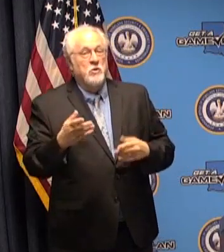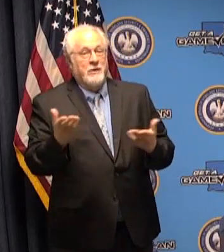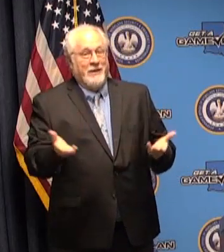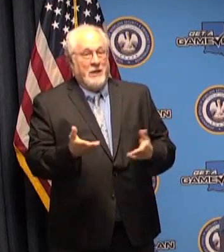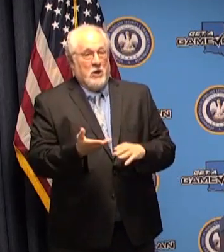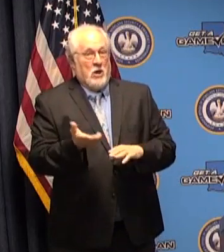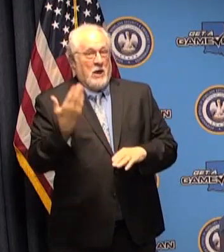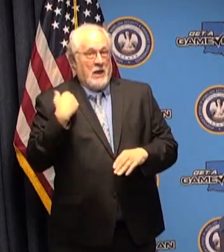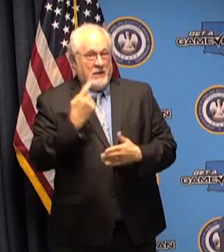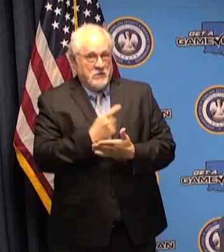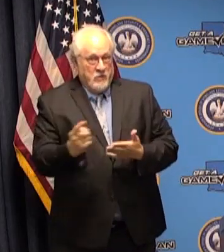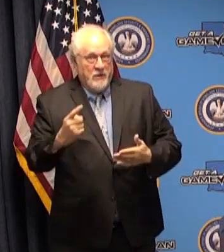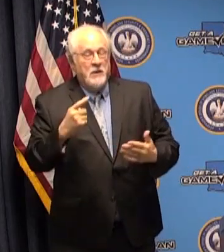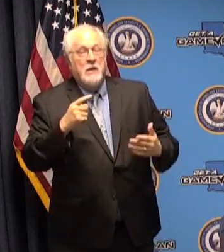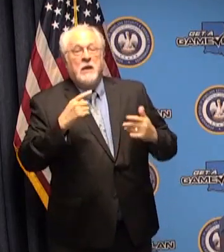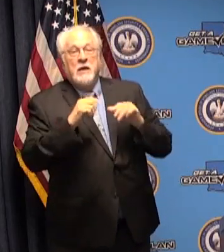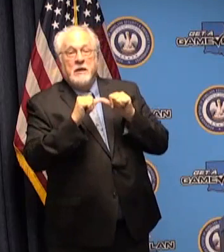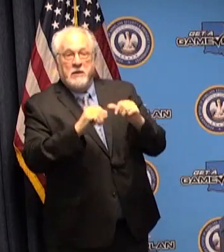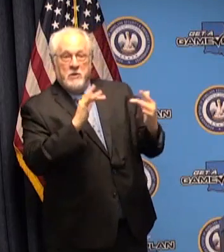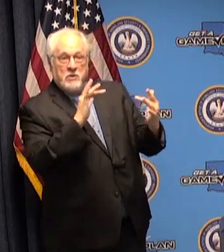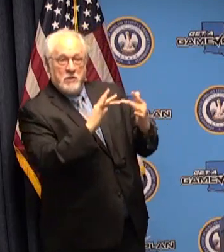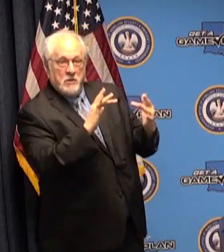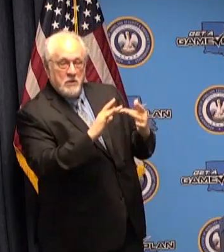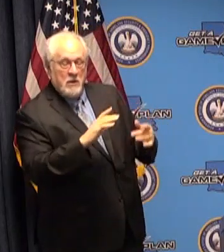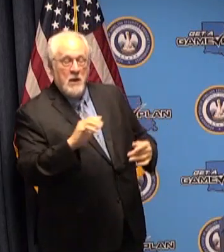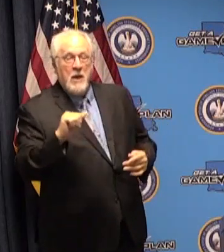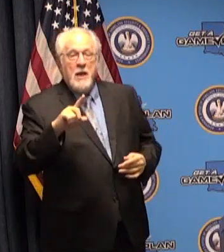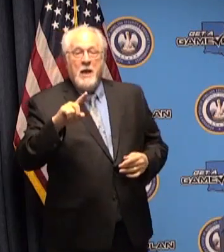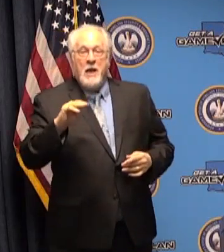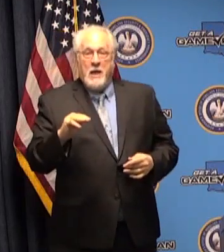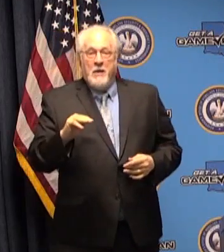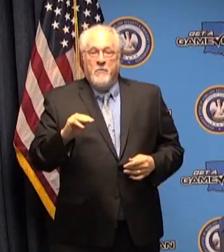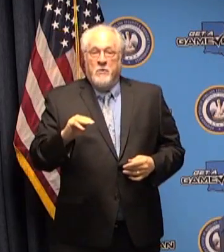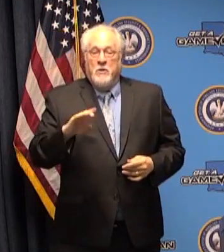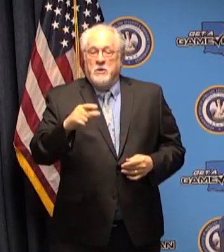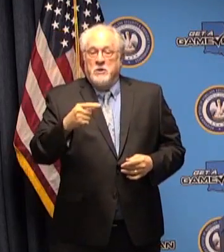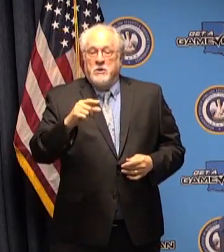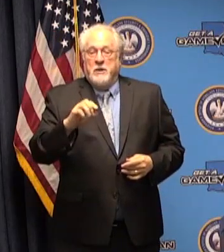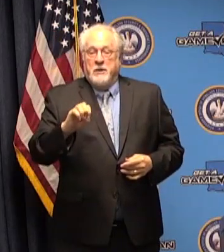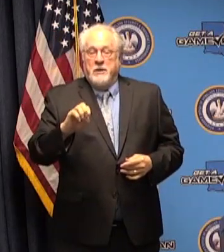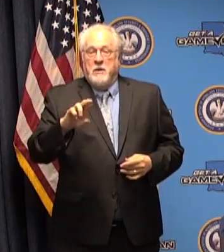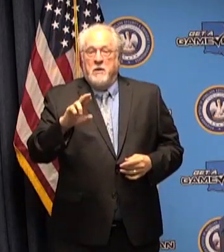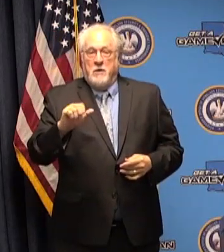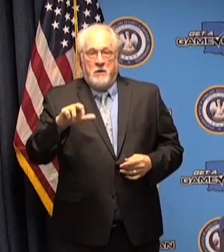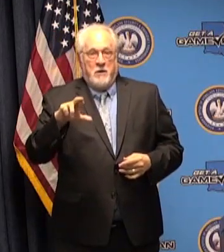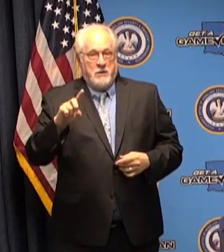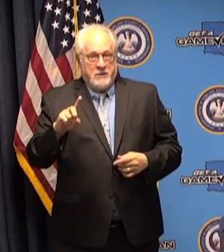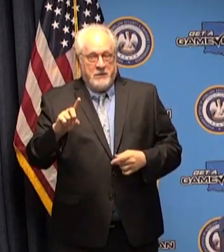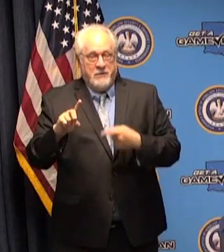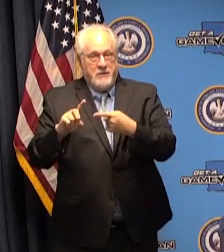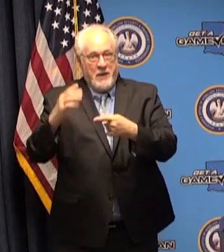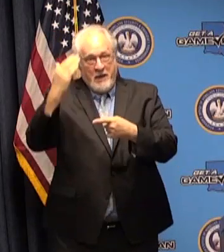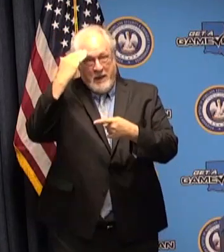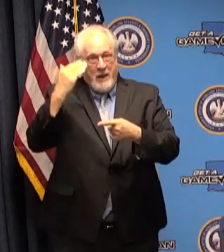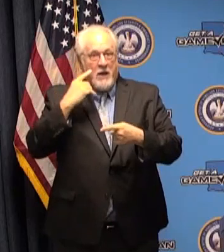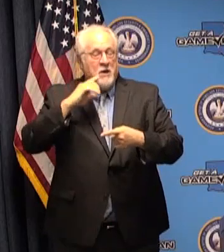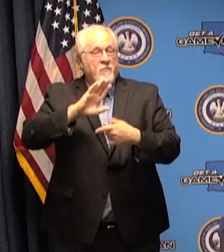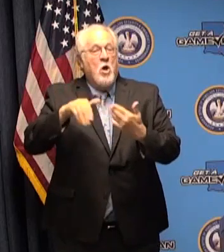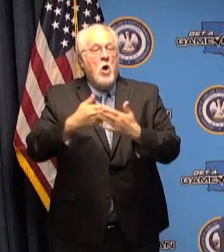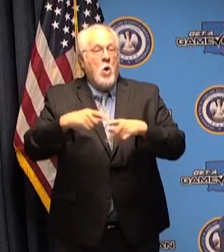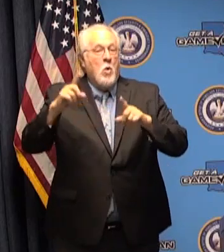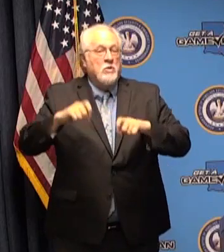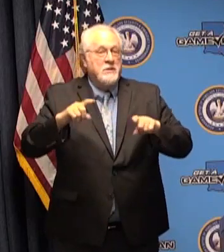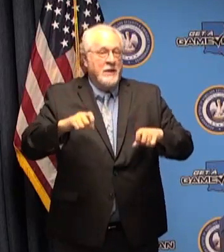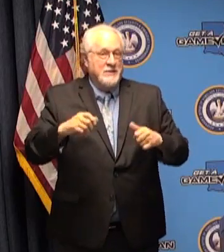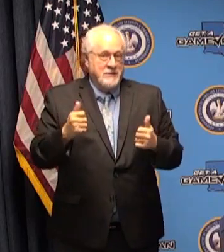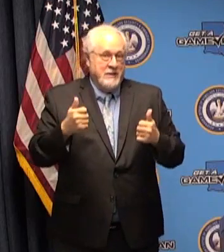week. He continues to be in touch with me. Admiral Brett Giroir, who is the head of the entire testing effort